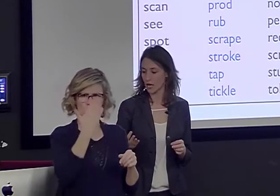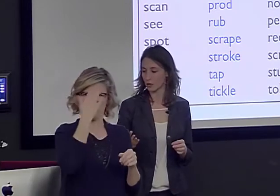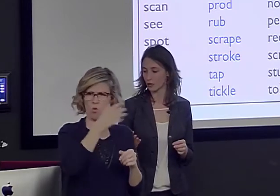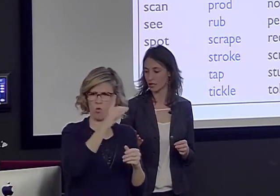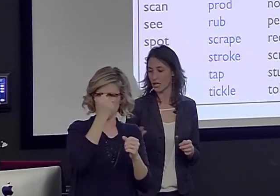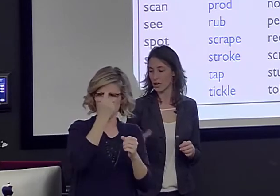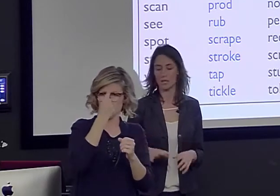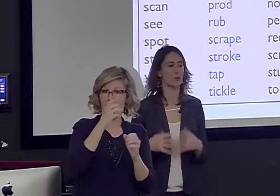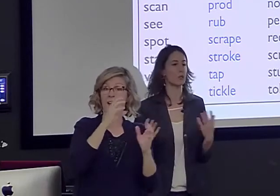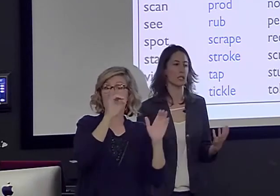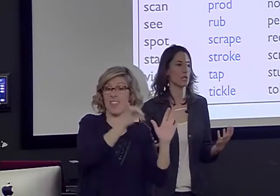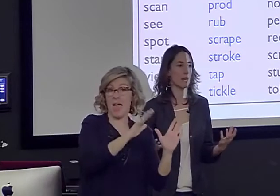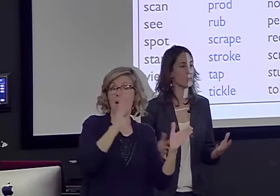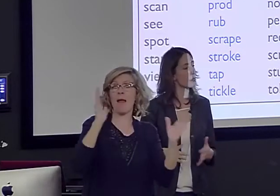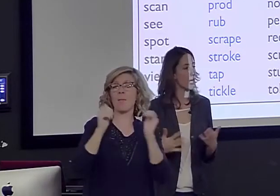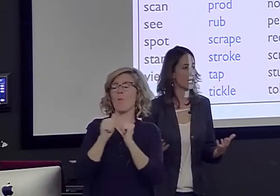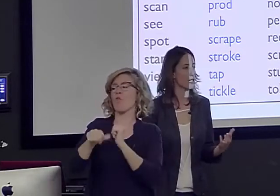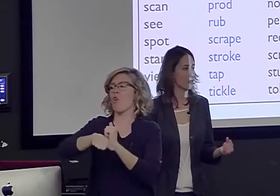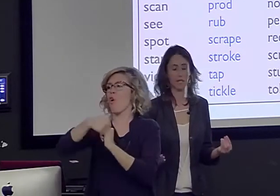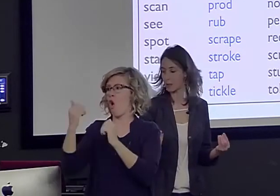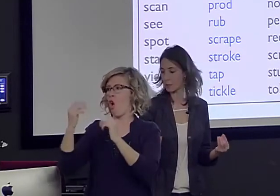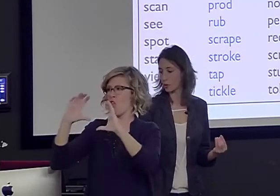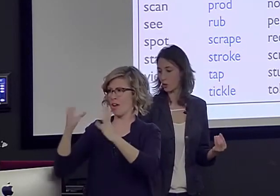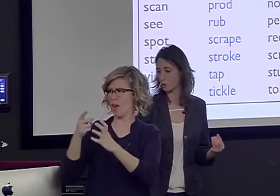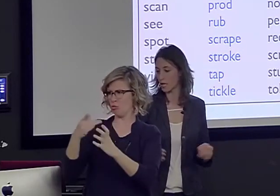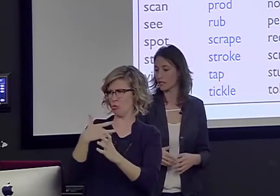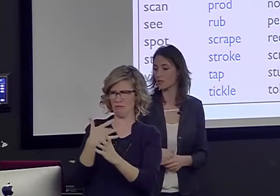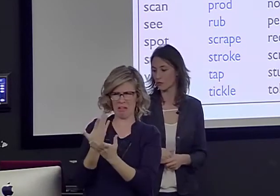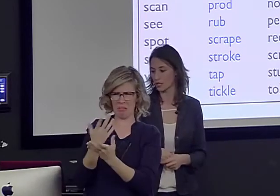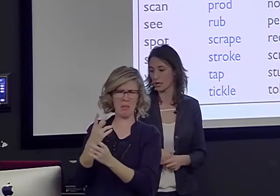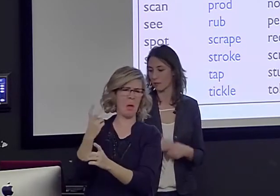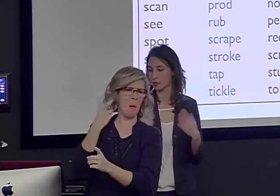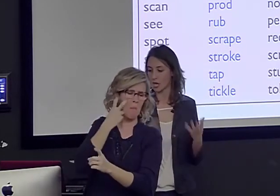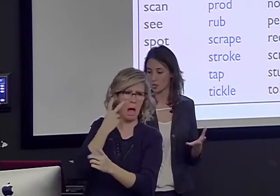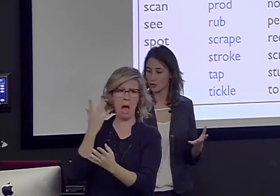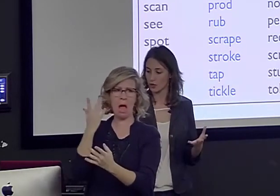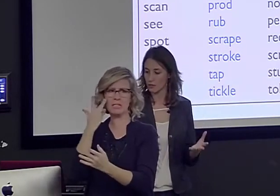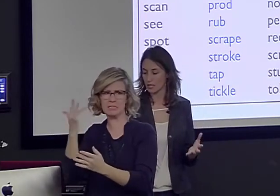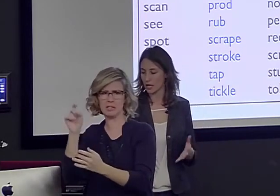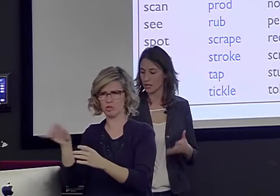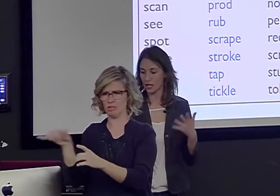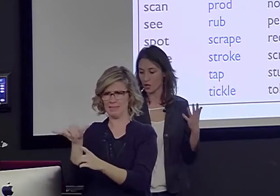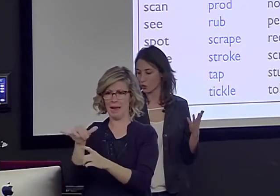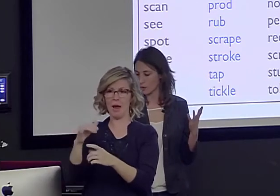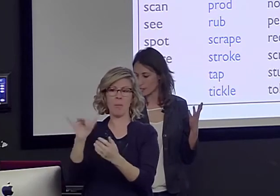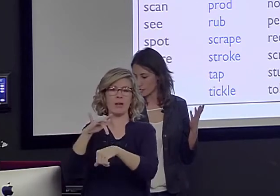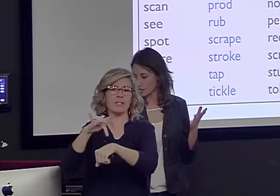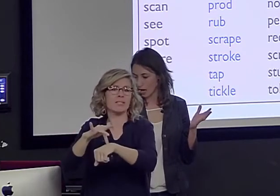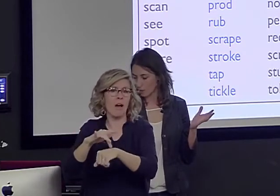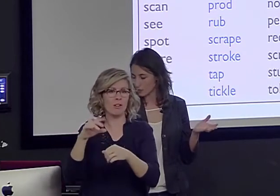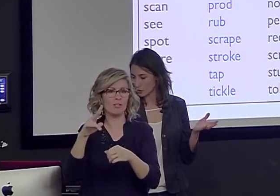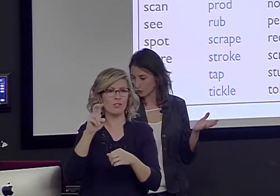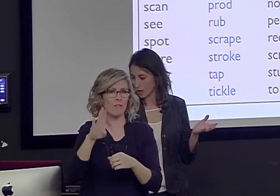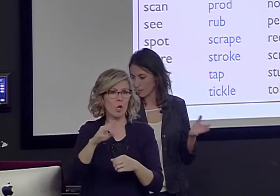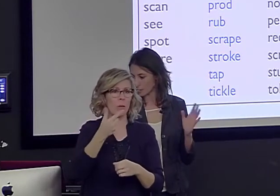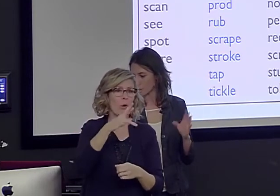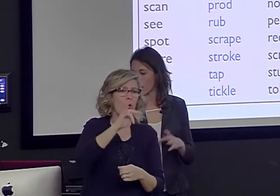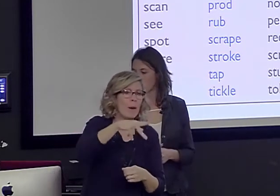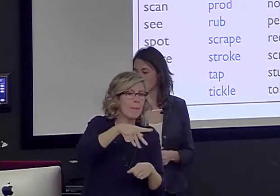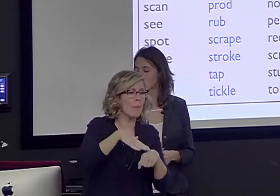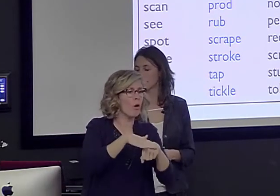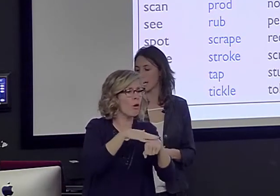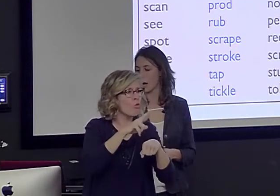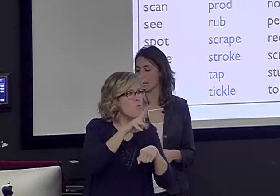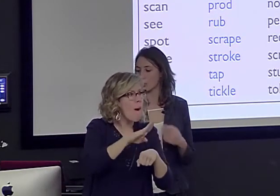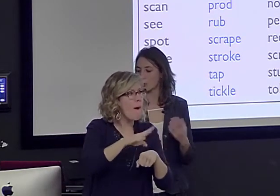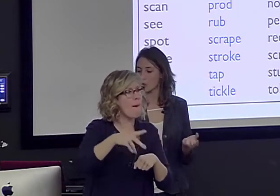conceptual categories that you wouldn't expect would be any different in people who are blind. So for example, touch verbs like grip, rub, and